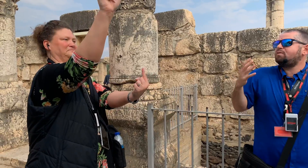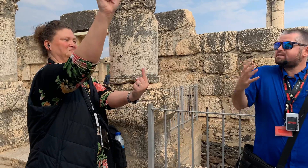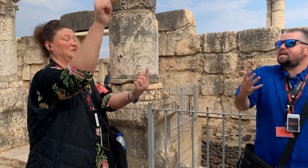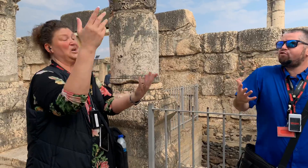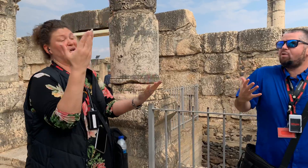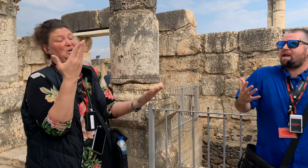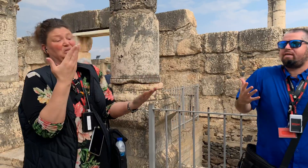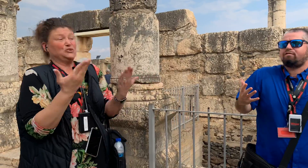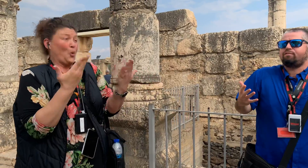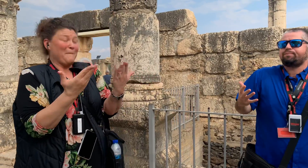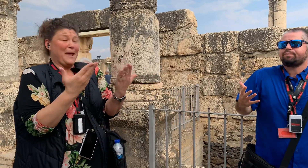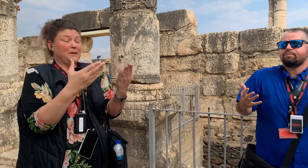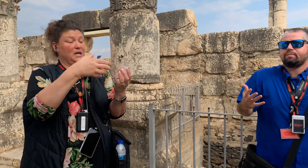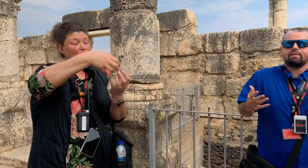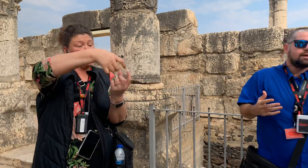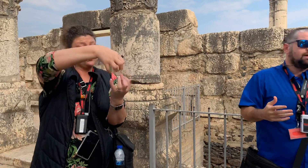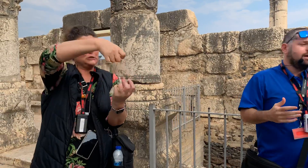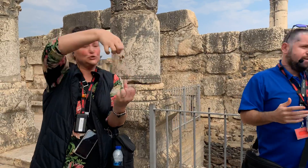was probably situated.